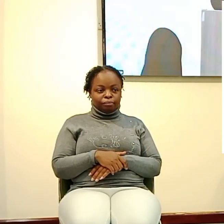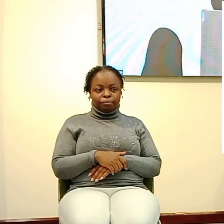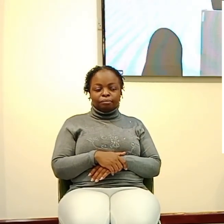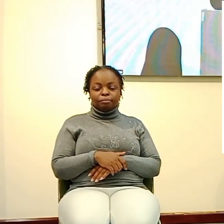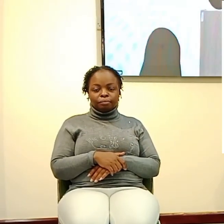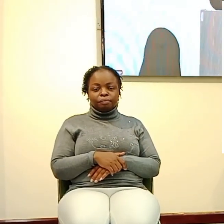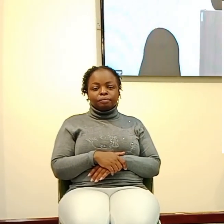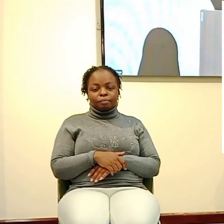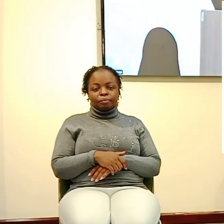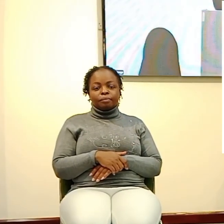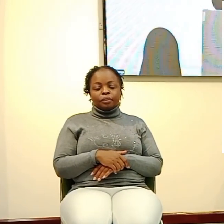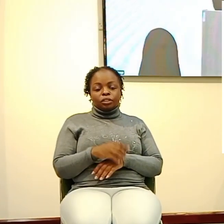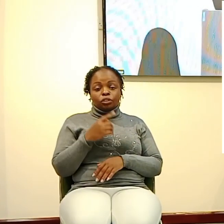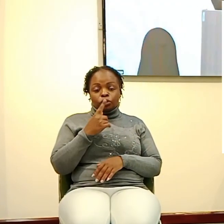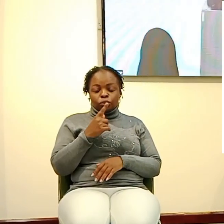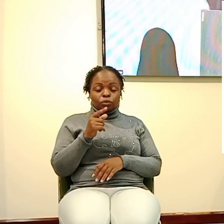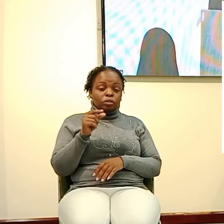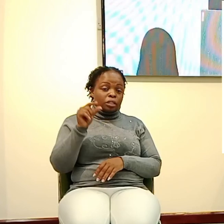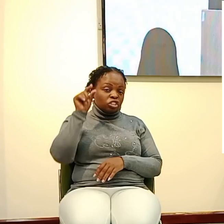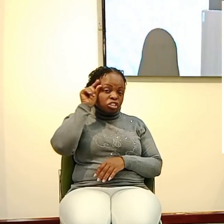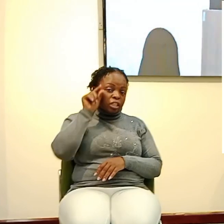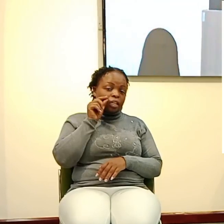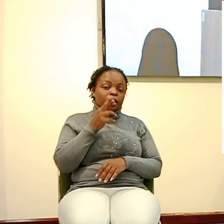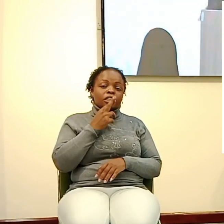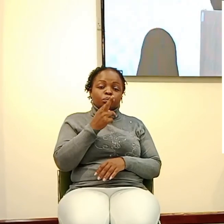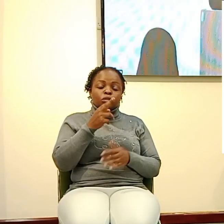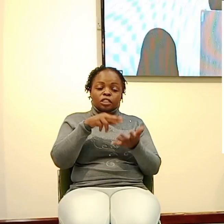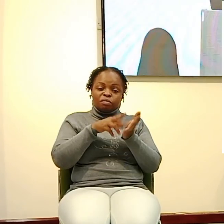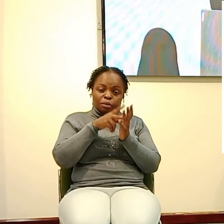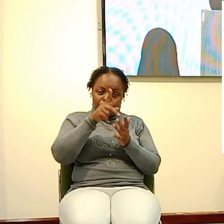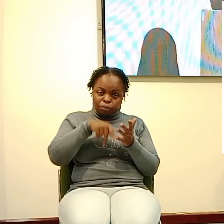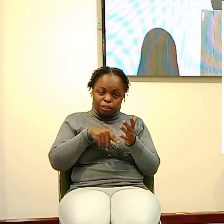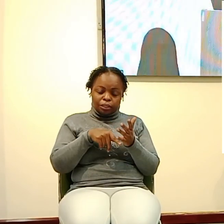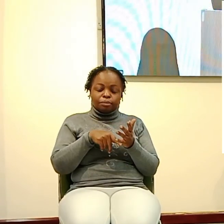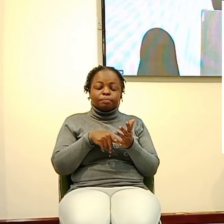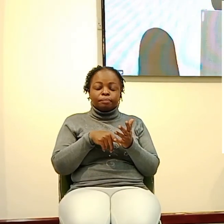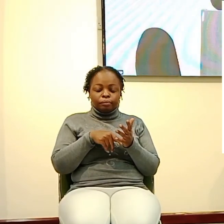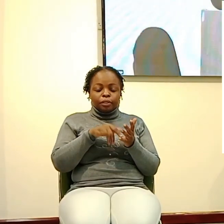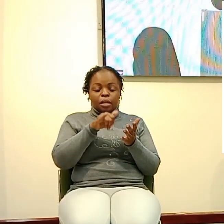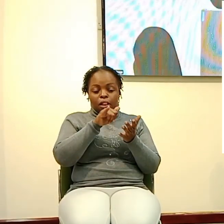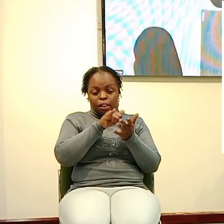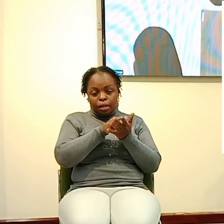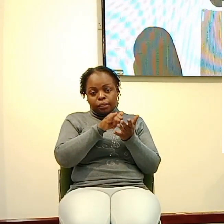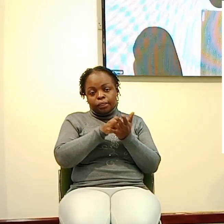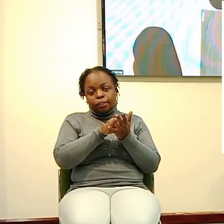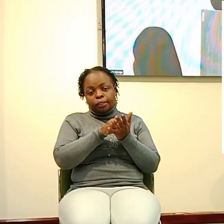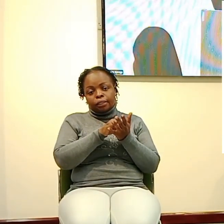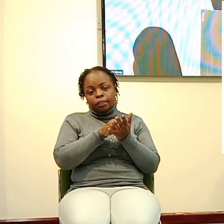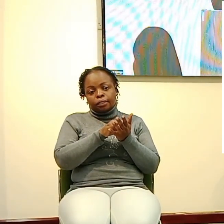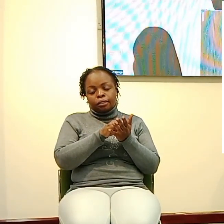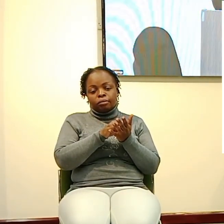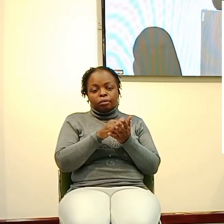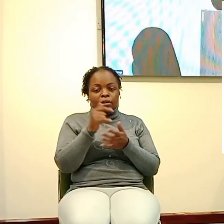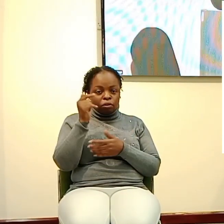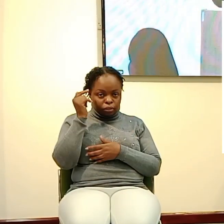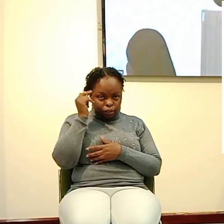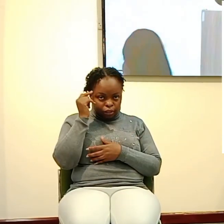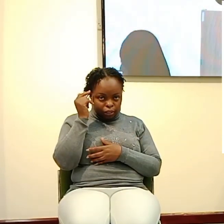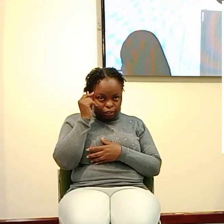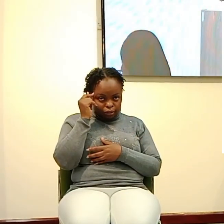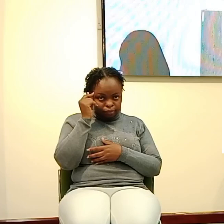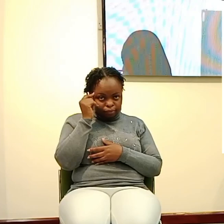this. So, what is gender responsiveness? Gender responsiveness really is taking into account